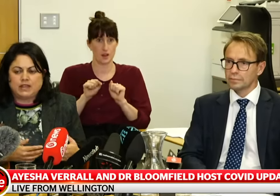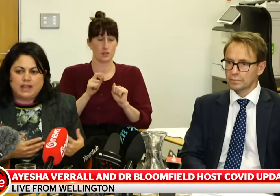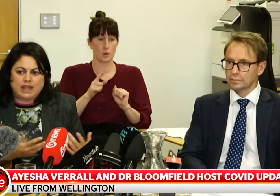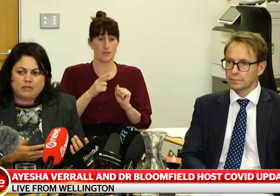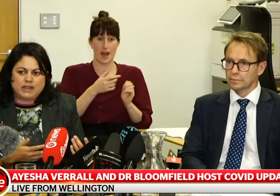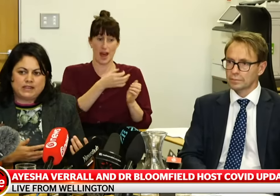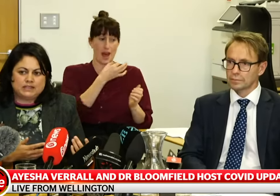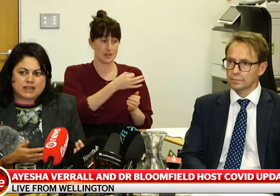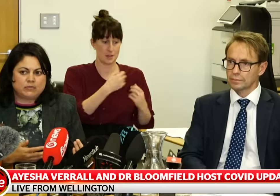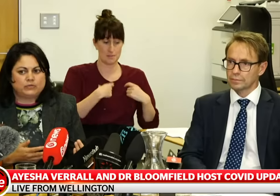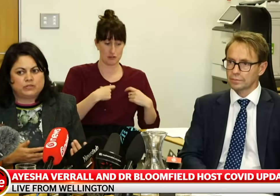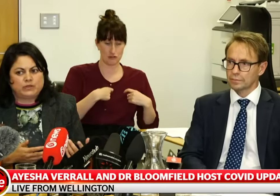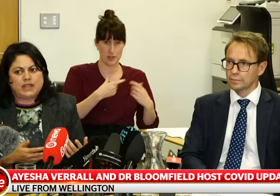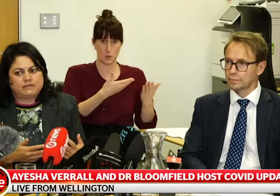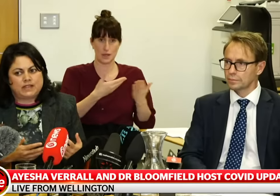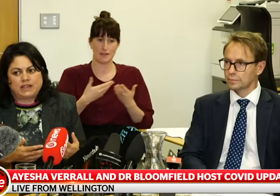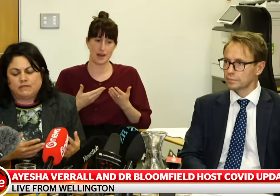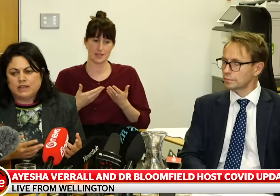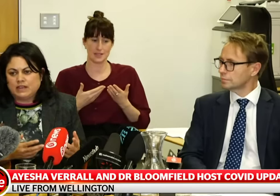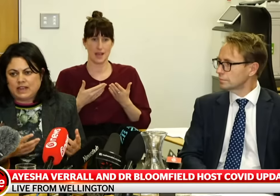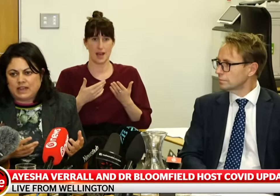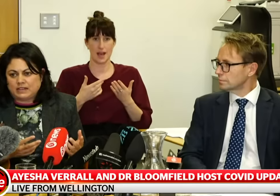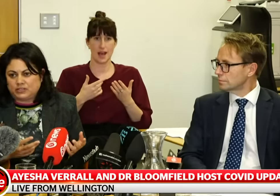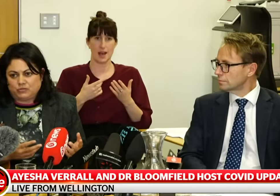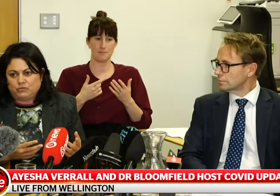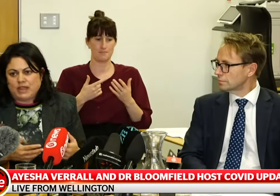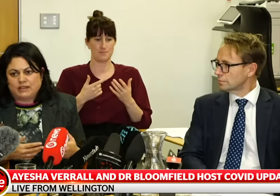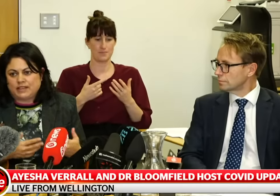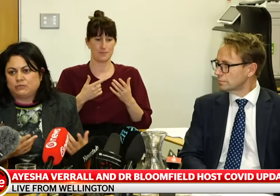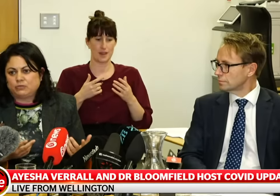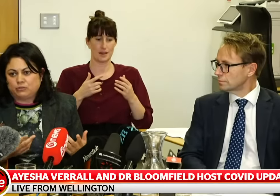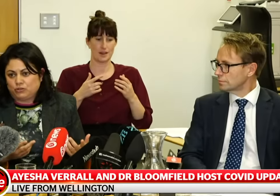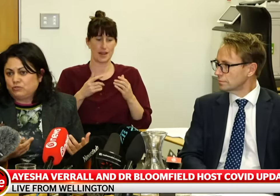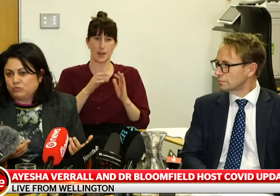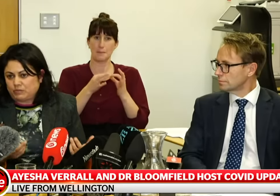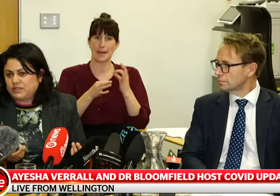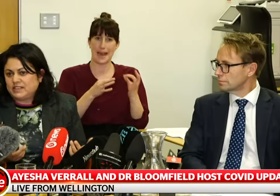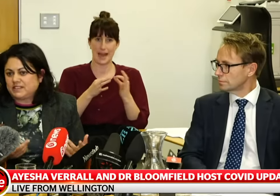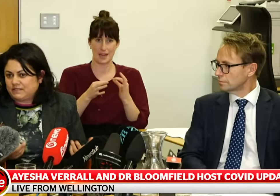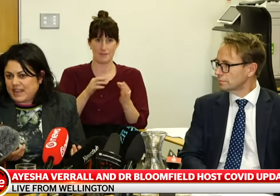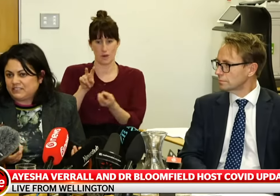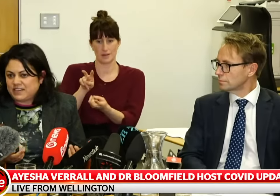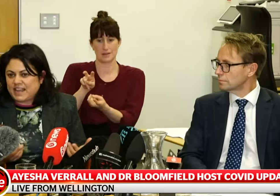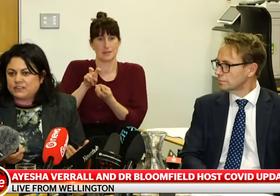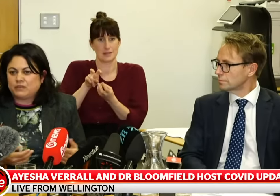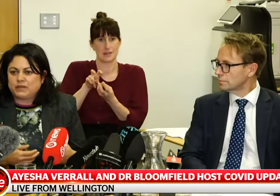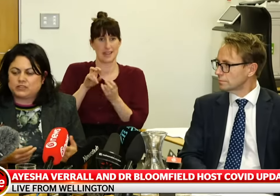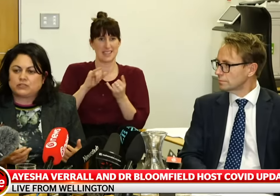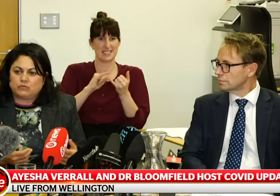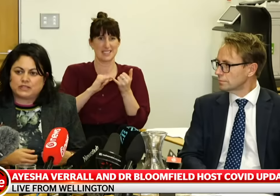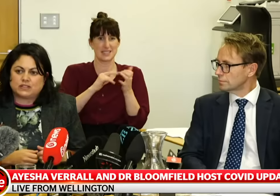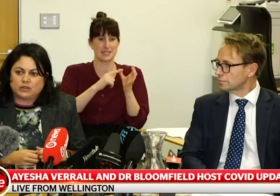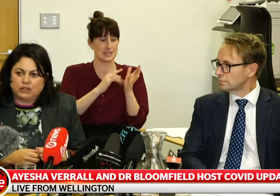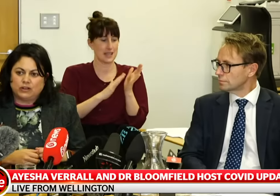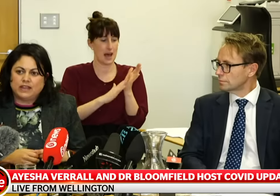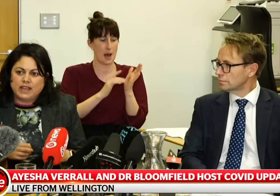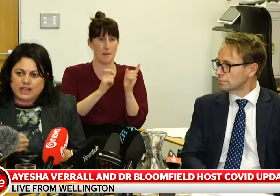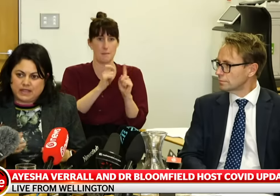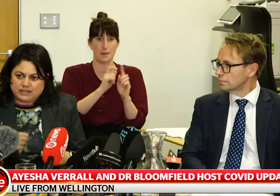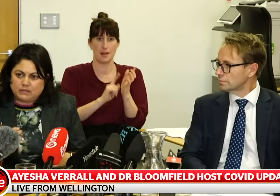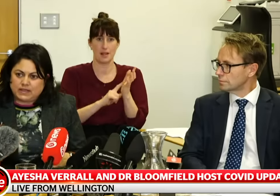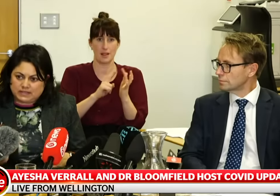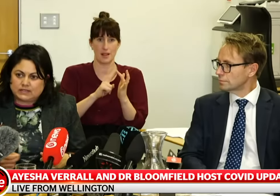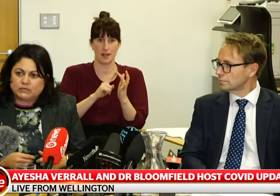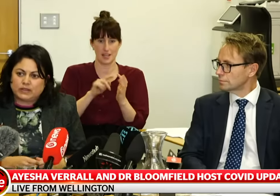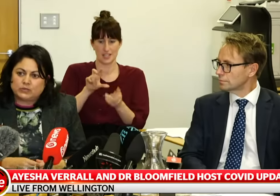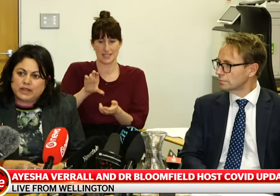So how many samples do we have to have to get a good representative, accurate picture of what's going on? And